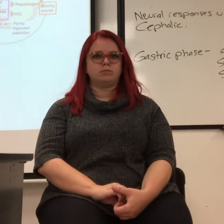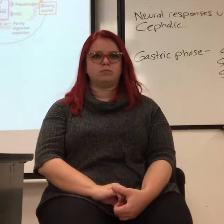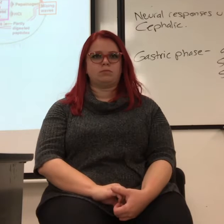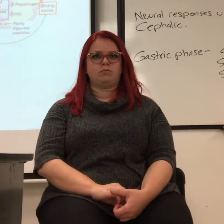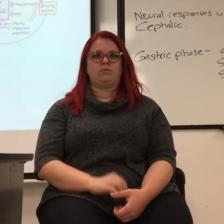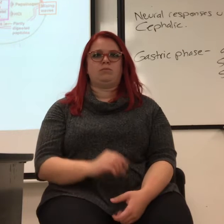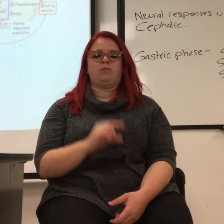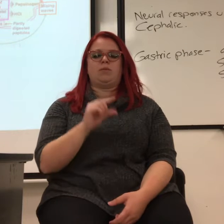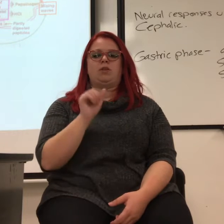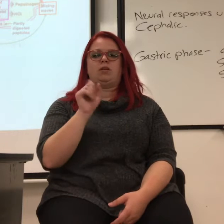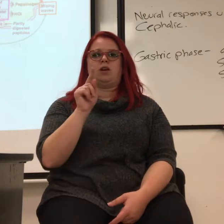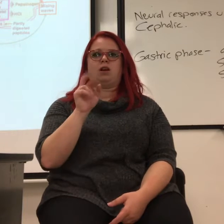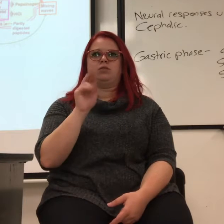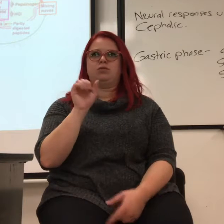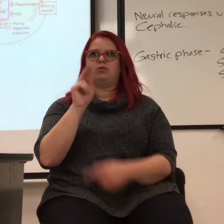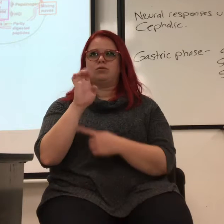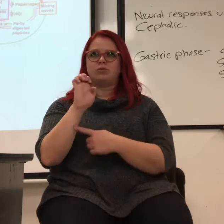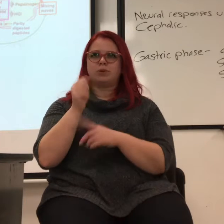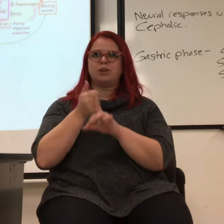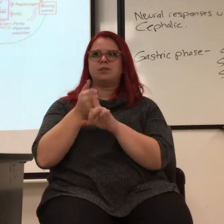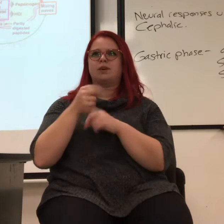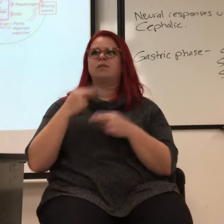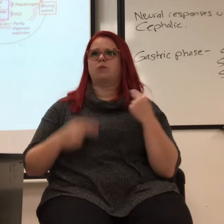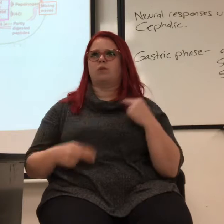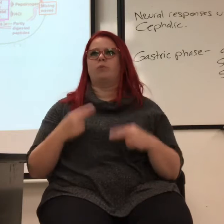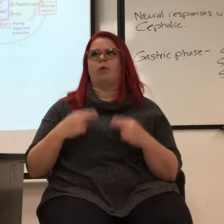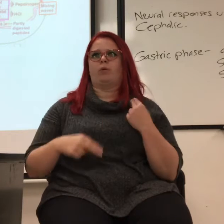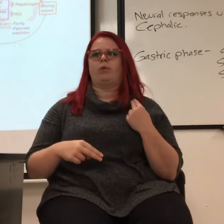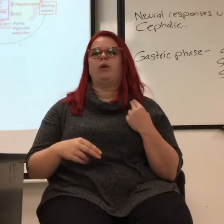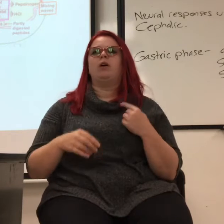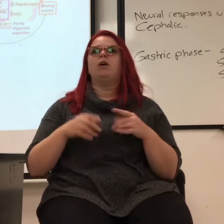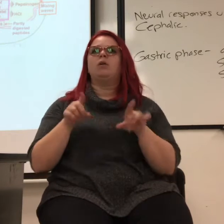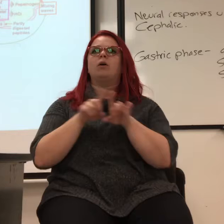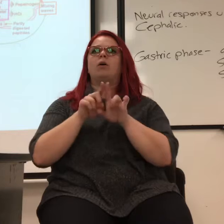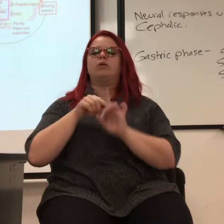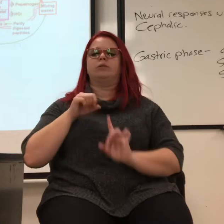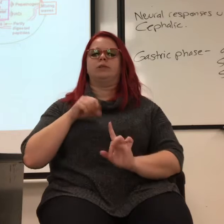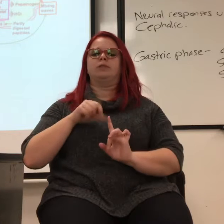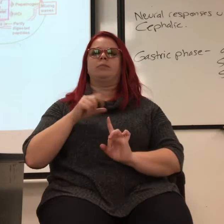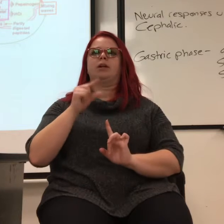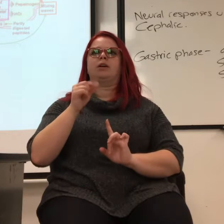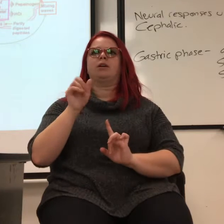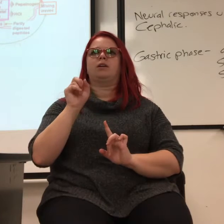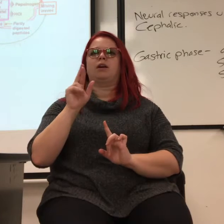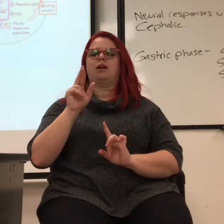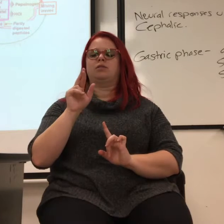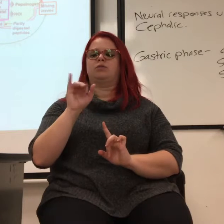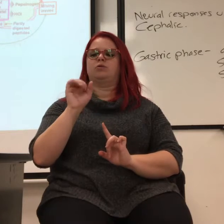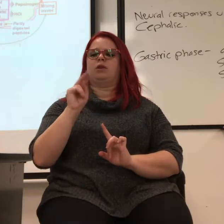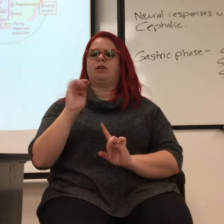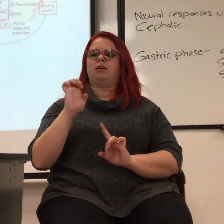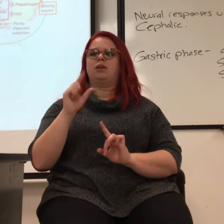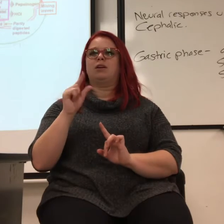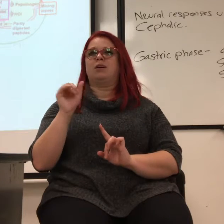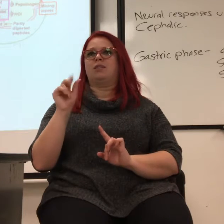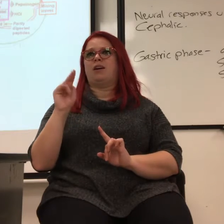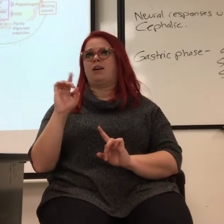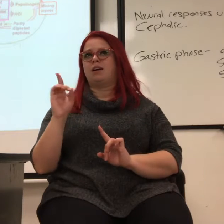Gastrin is a hormone by its name. You can tell it will also stimulate the gastric gland, the same as ACH